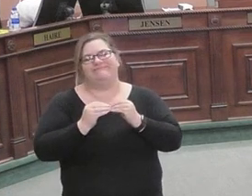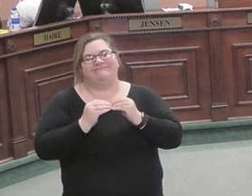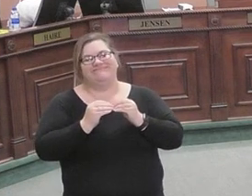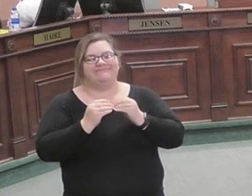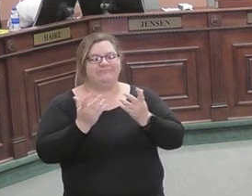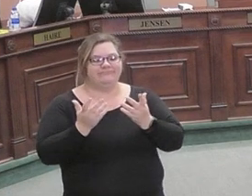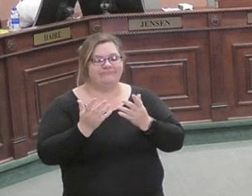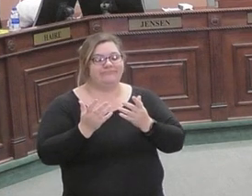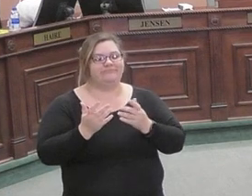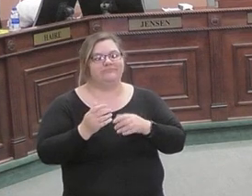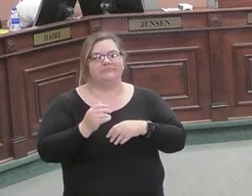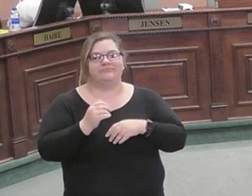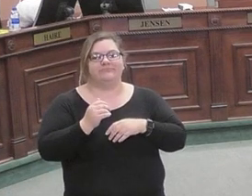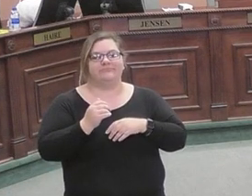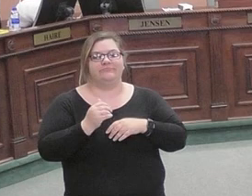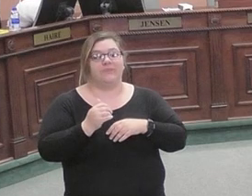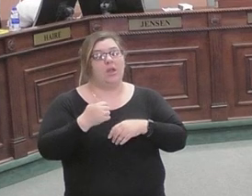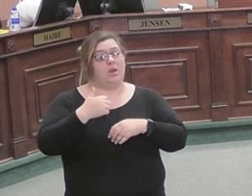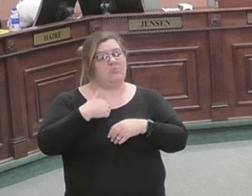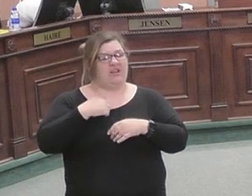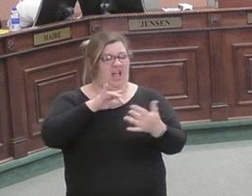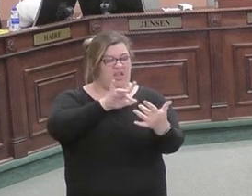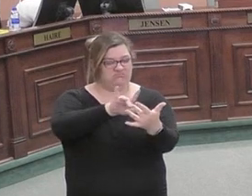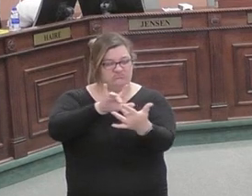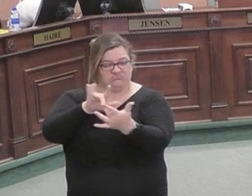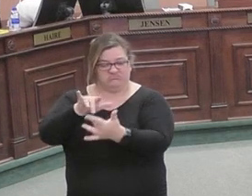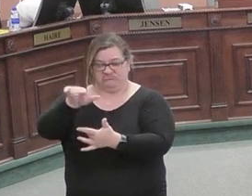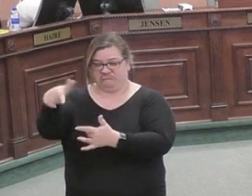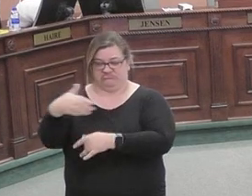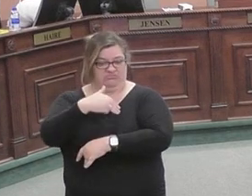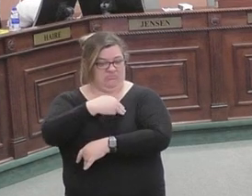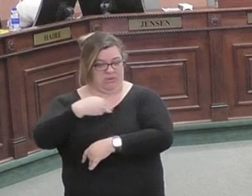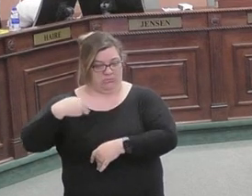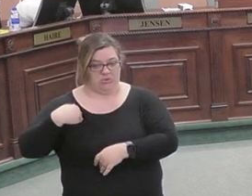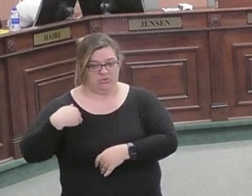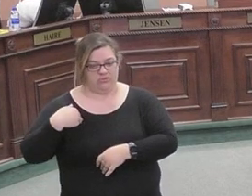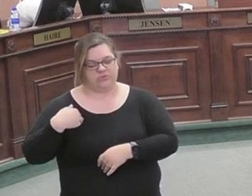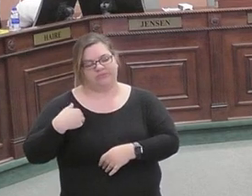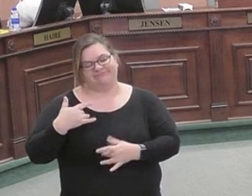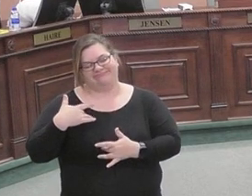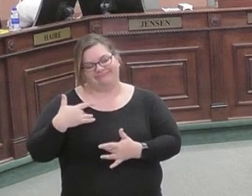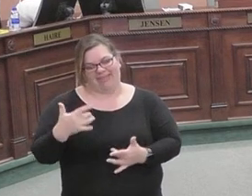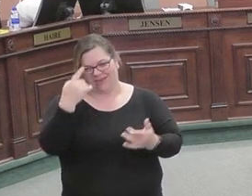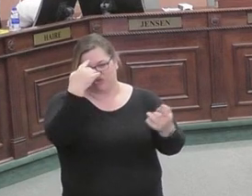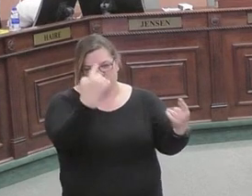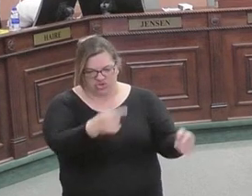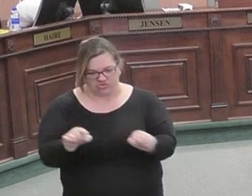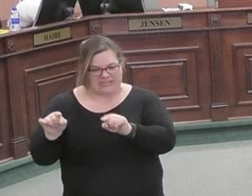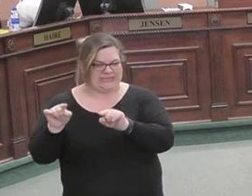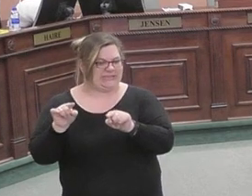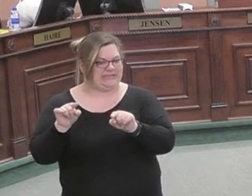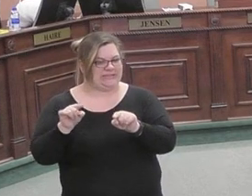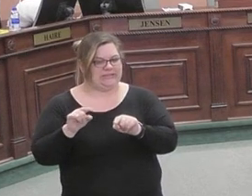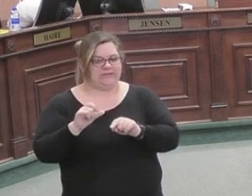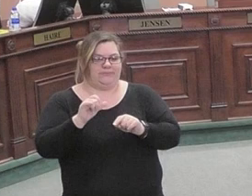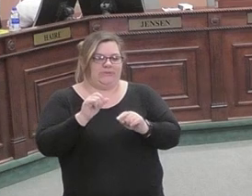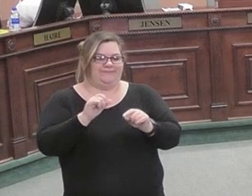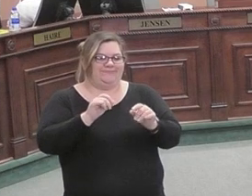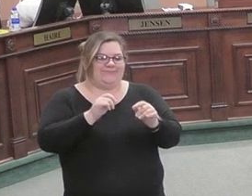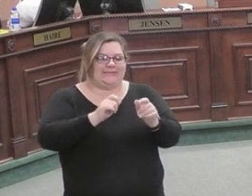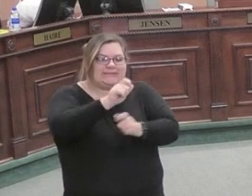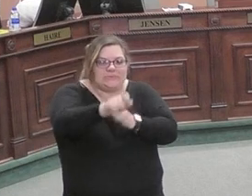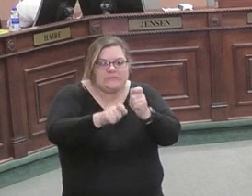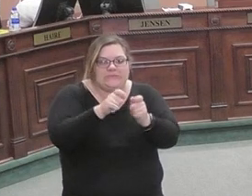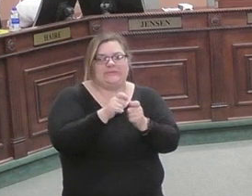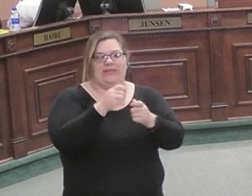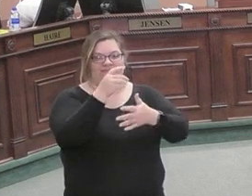but I did speak to members of the board, and there was a general consensus, but they had not seen the document to know the details. And so most of